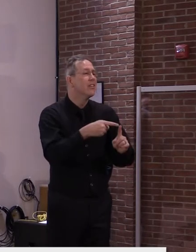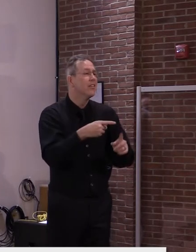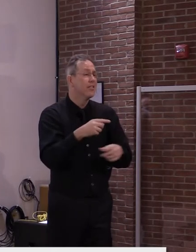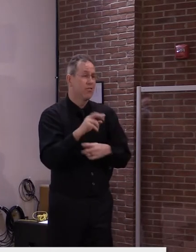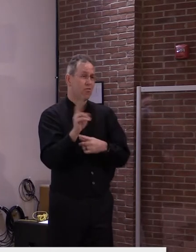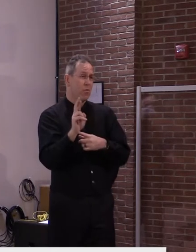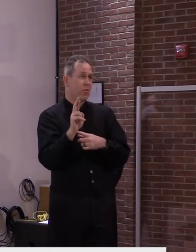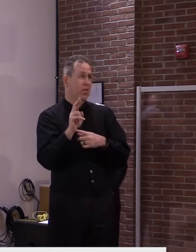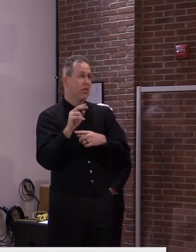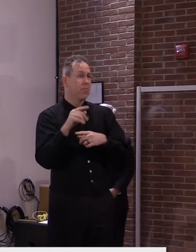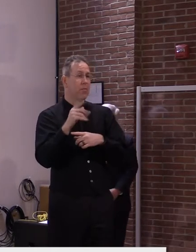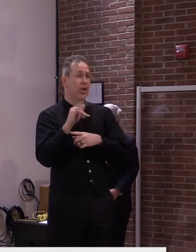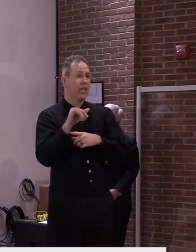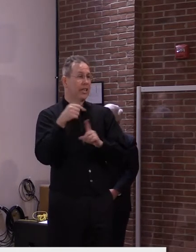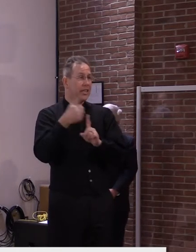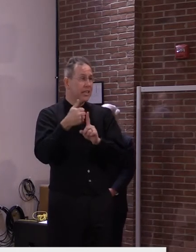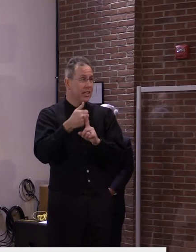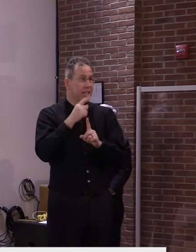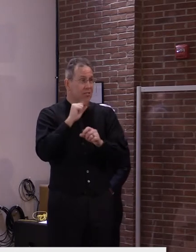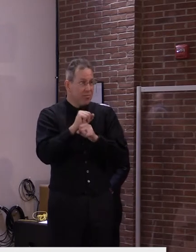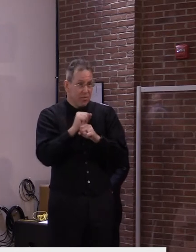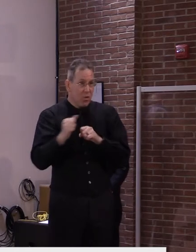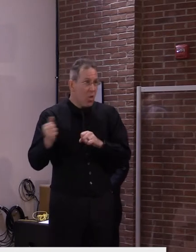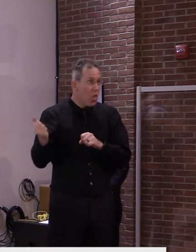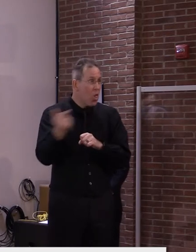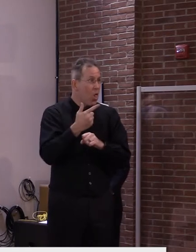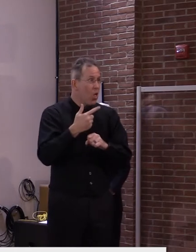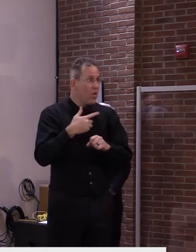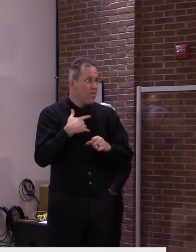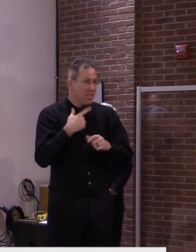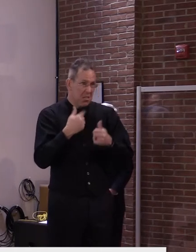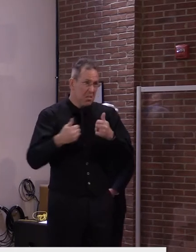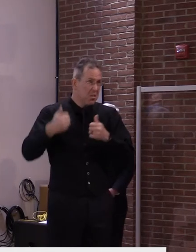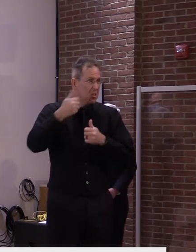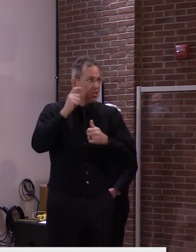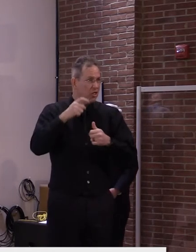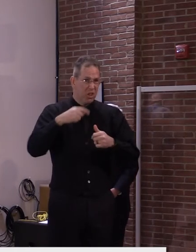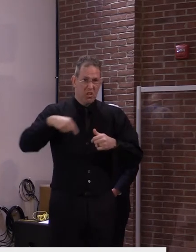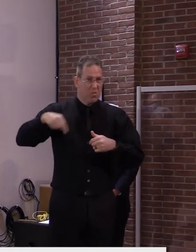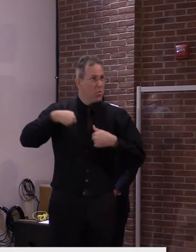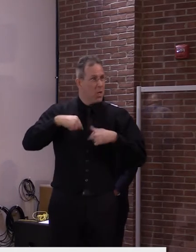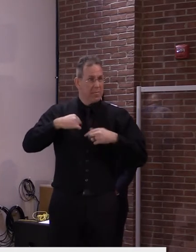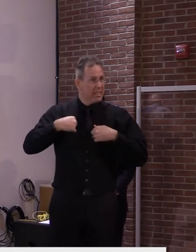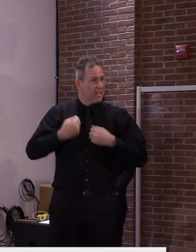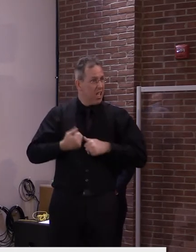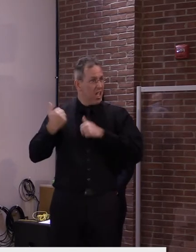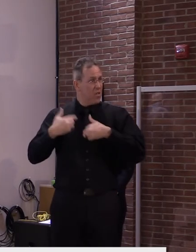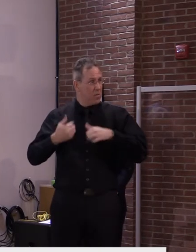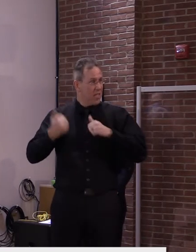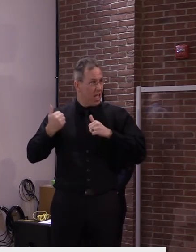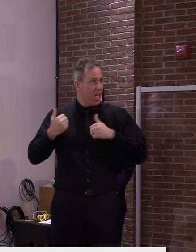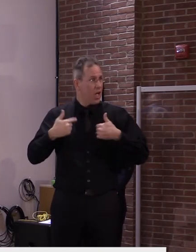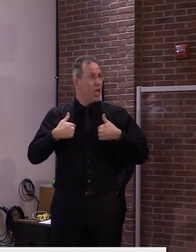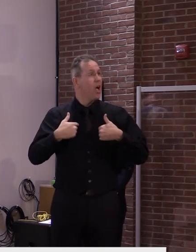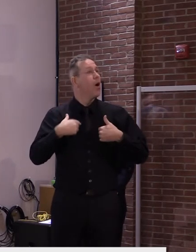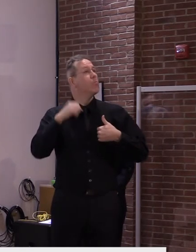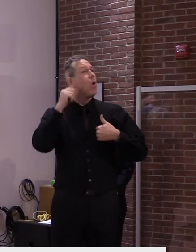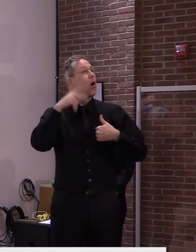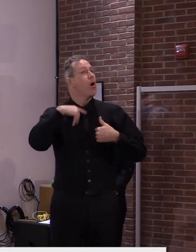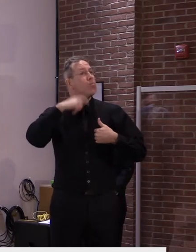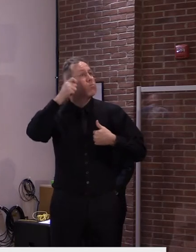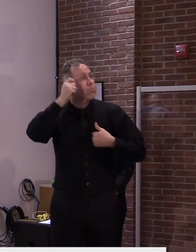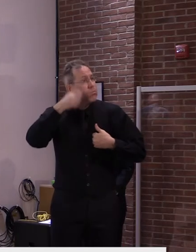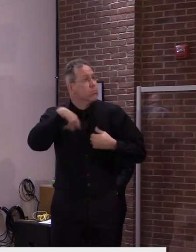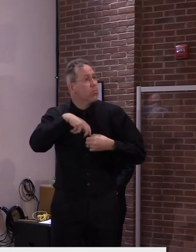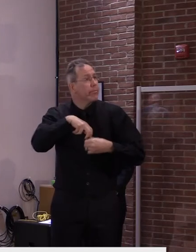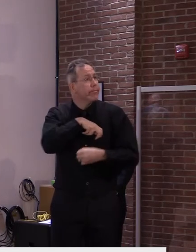decides they don't want me to be a member of their club, that's one thing. But I'm still going to be a Republican at the end of the day. I still